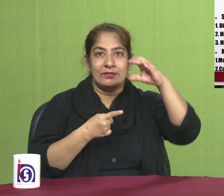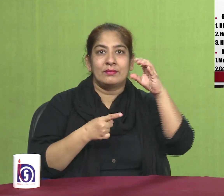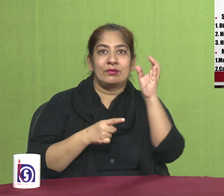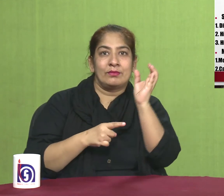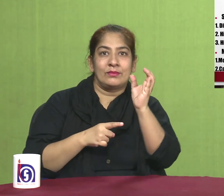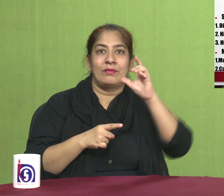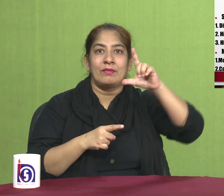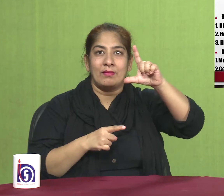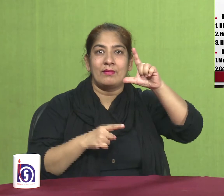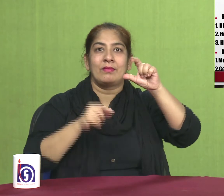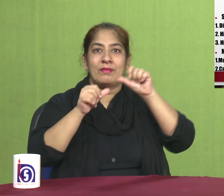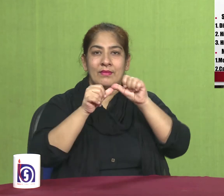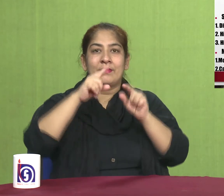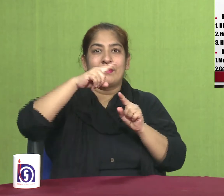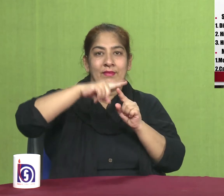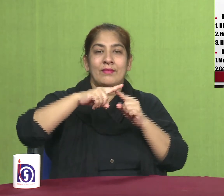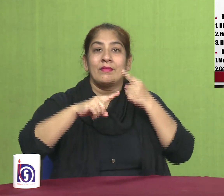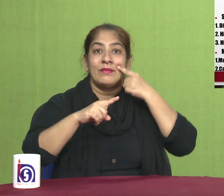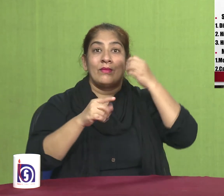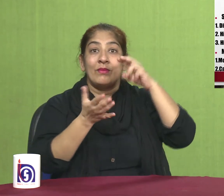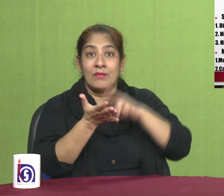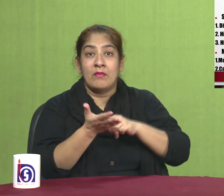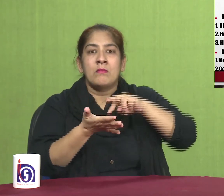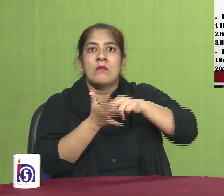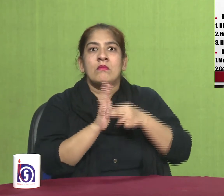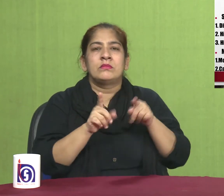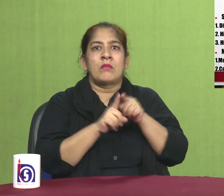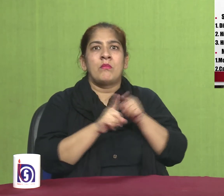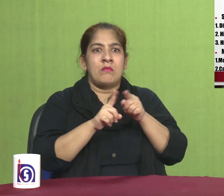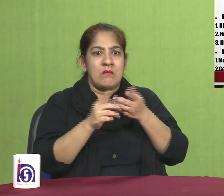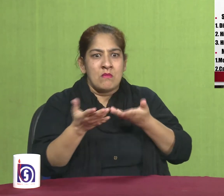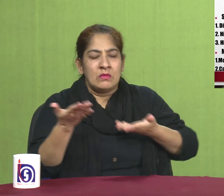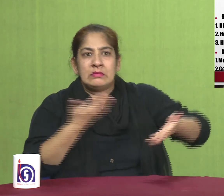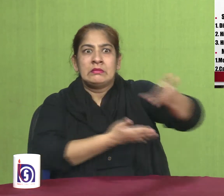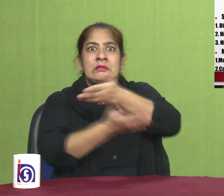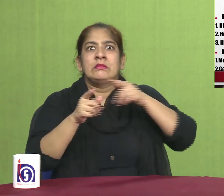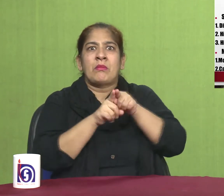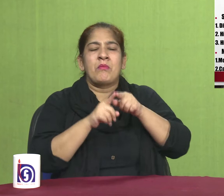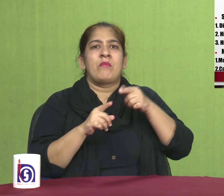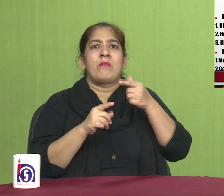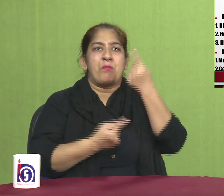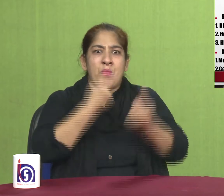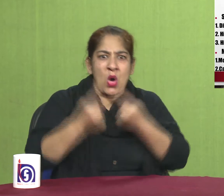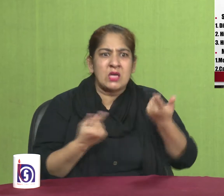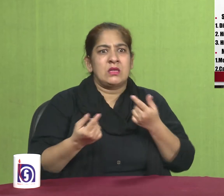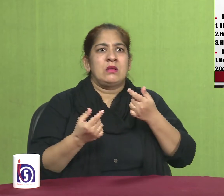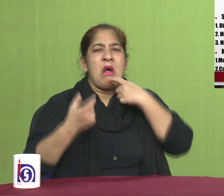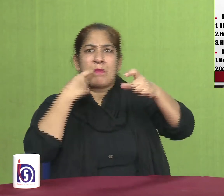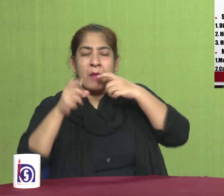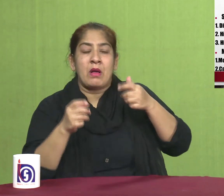says that there is high speculation. So there is so much going on simultaneously. So this is